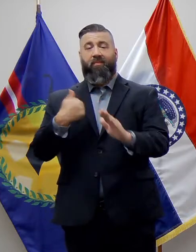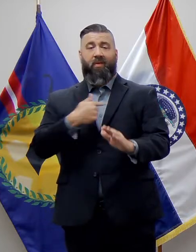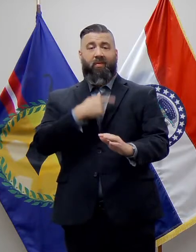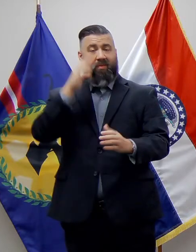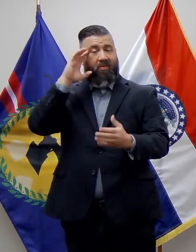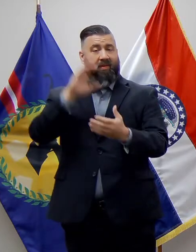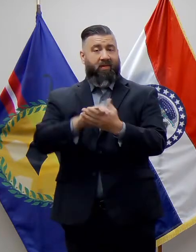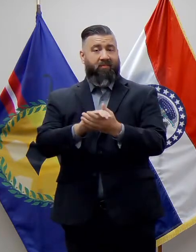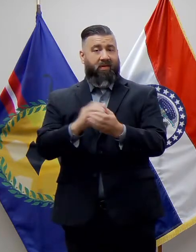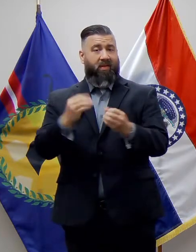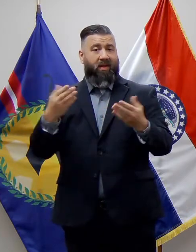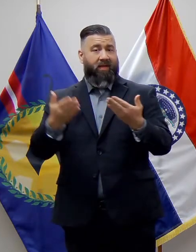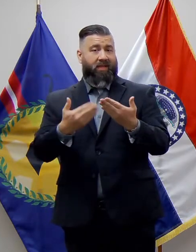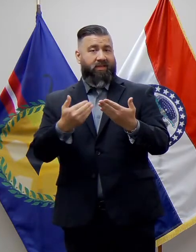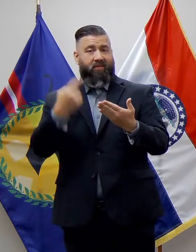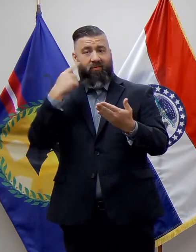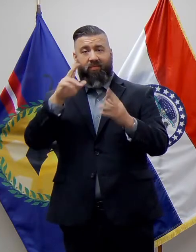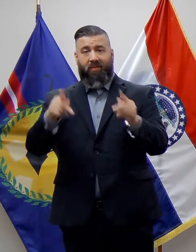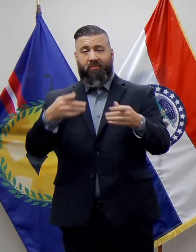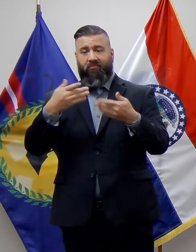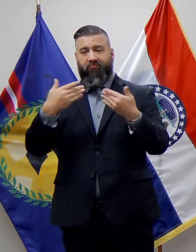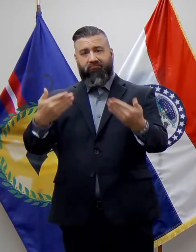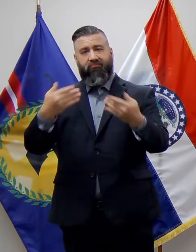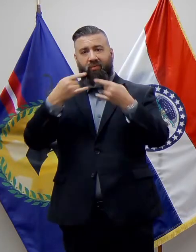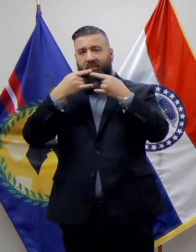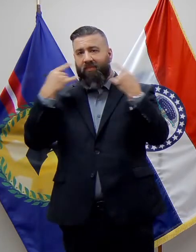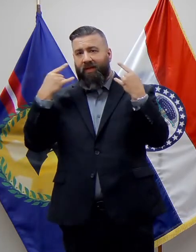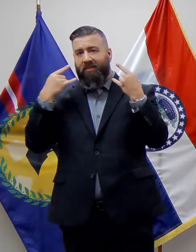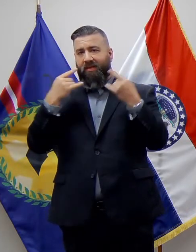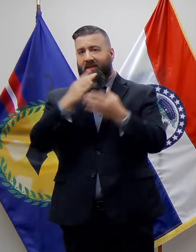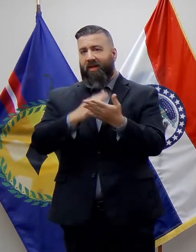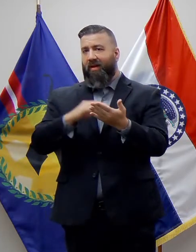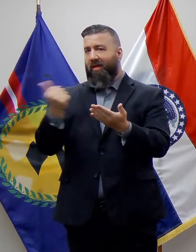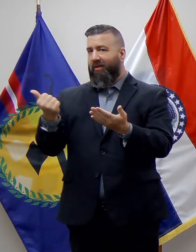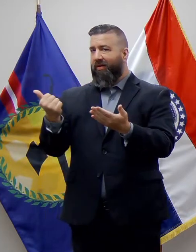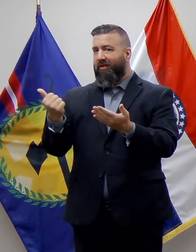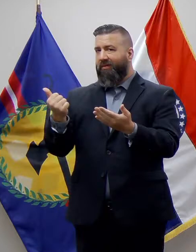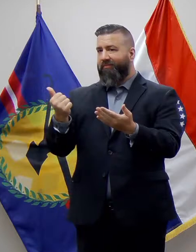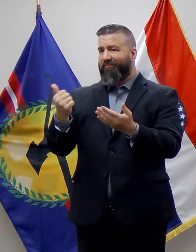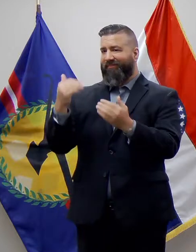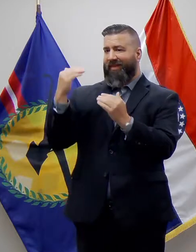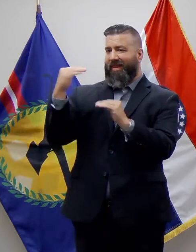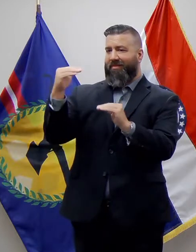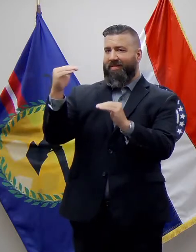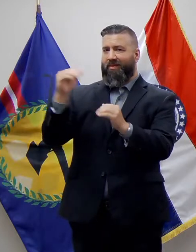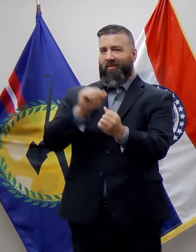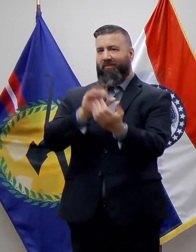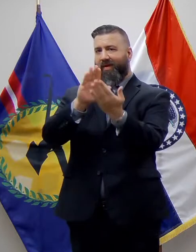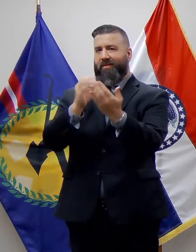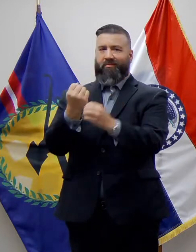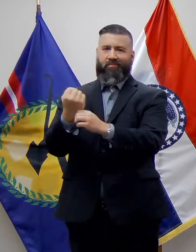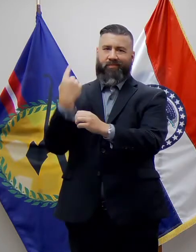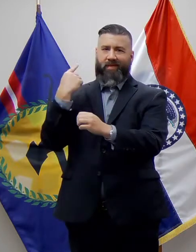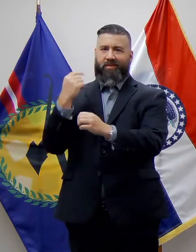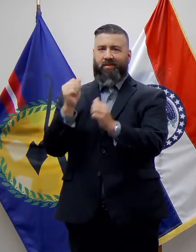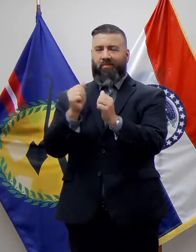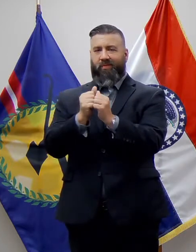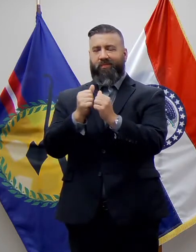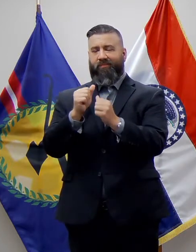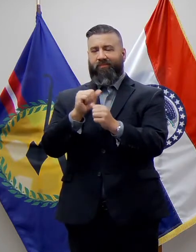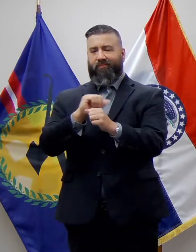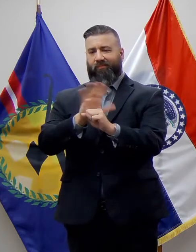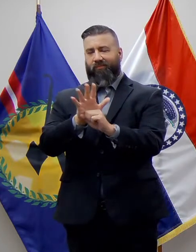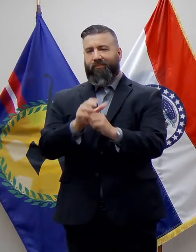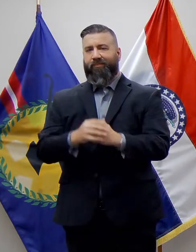it's much easier for folks to wear masks than some of the other more significant restrictions that we faced earlier in this pandemic.